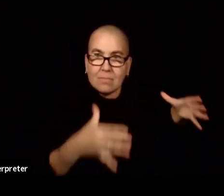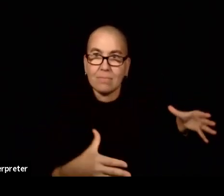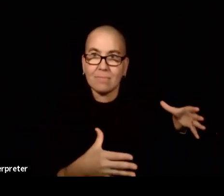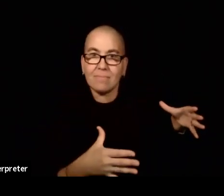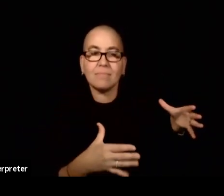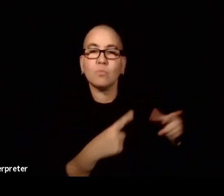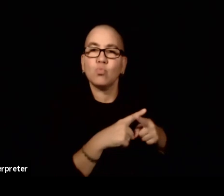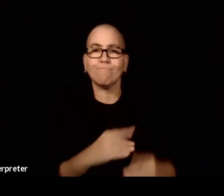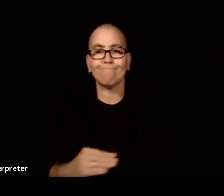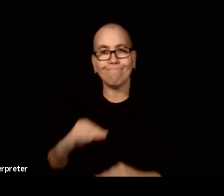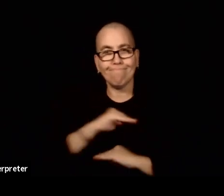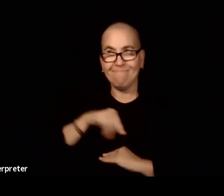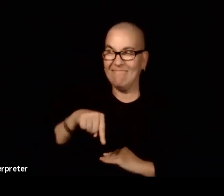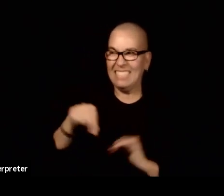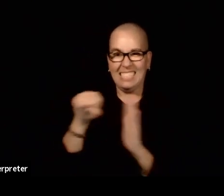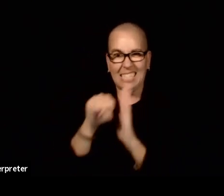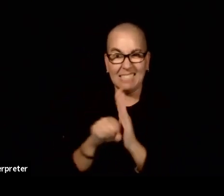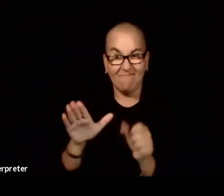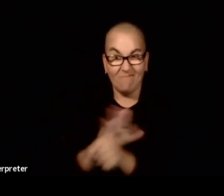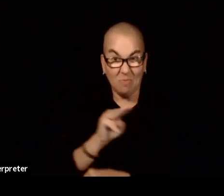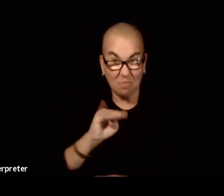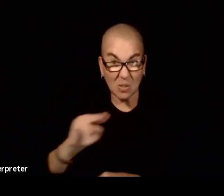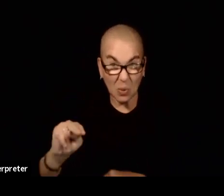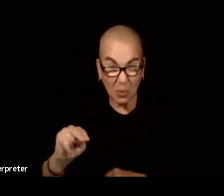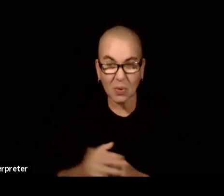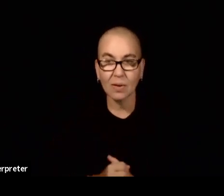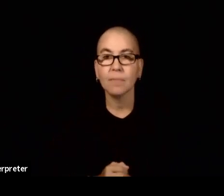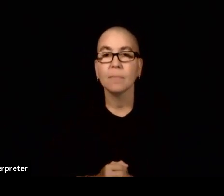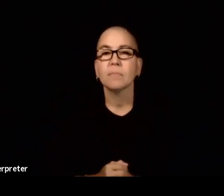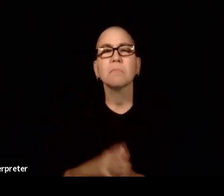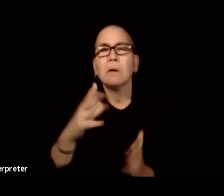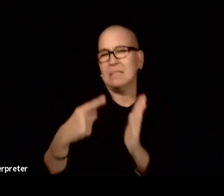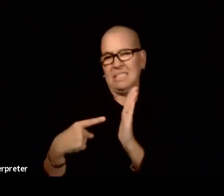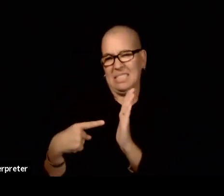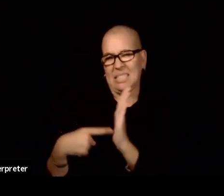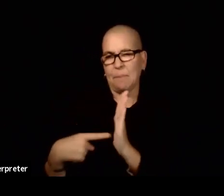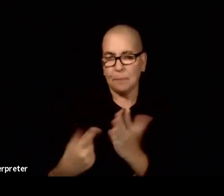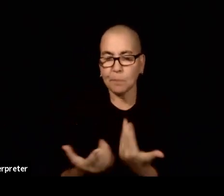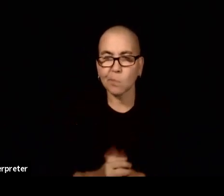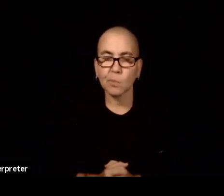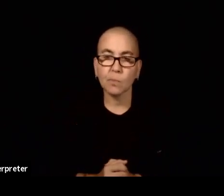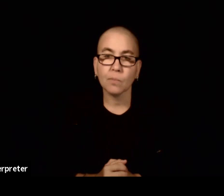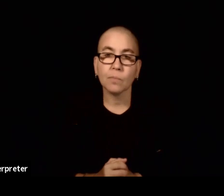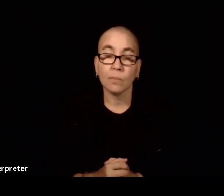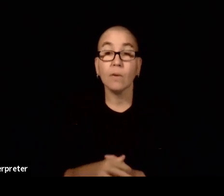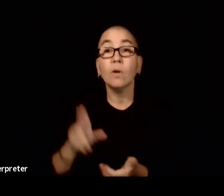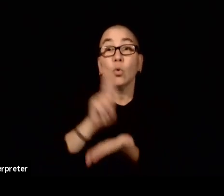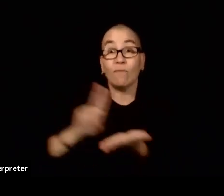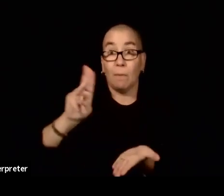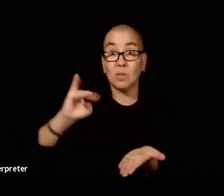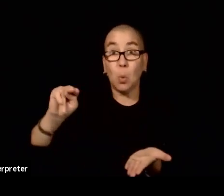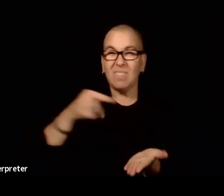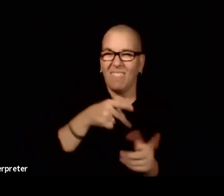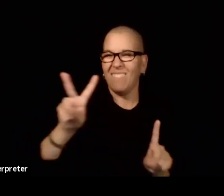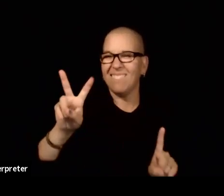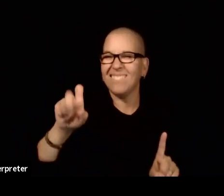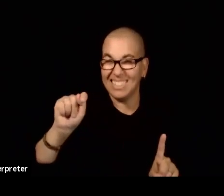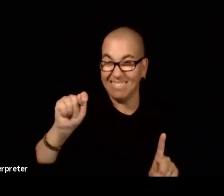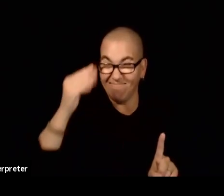that is at the University of Minnesota Veterinary School, we have a reference lab that basically